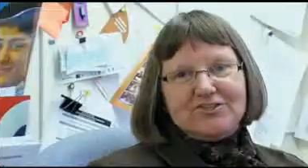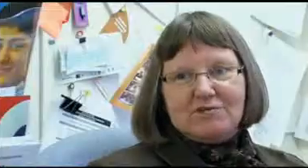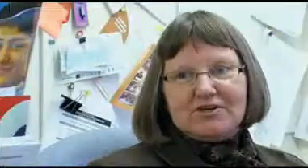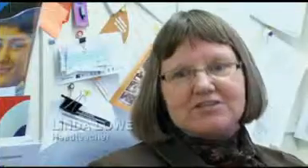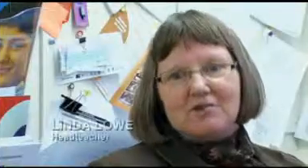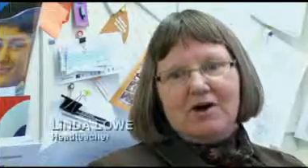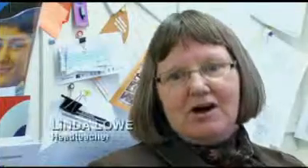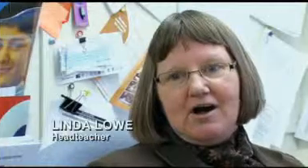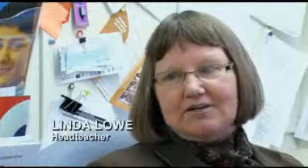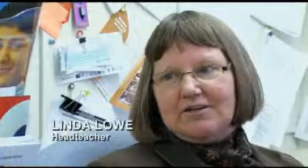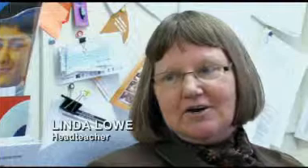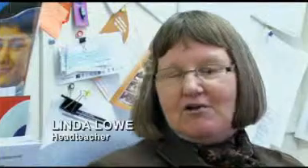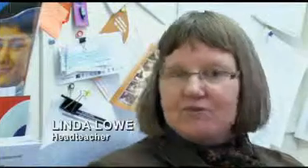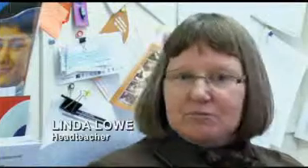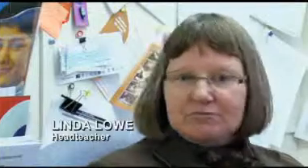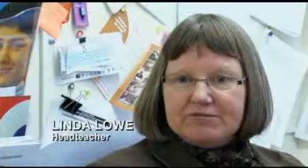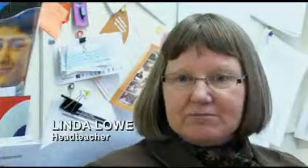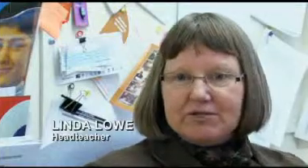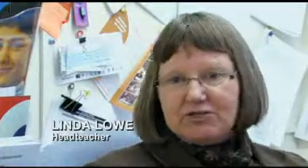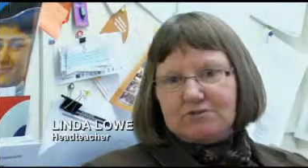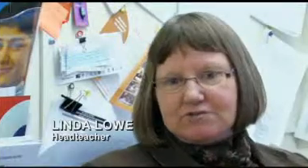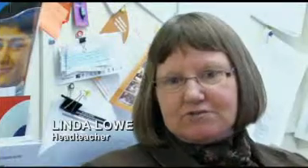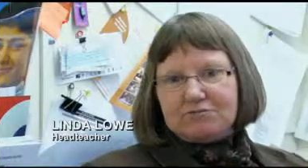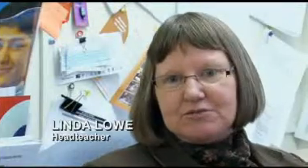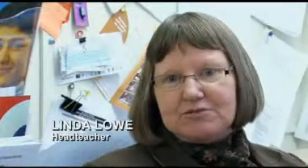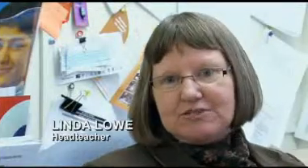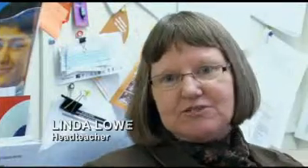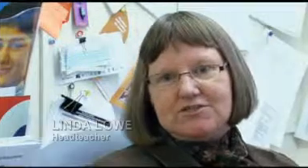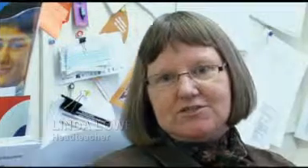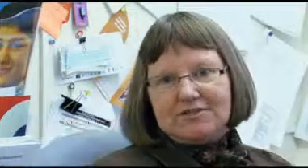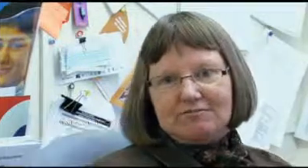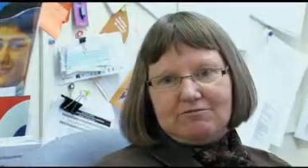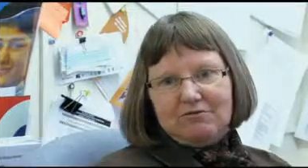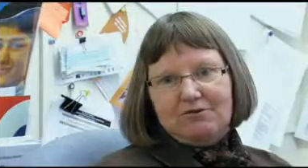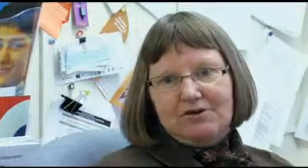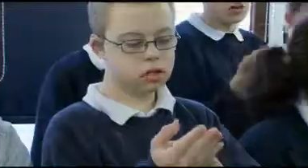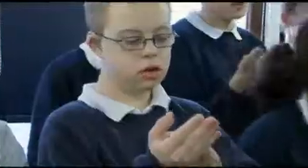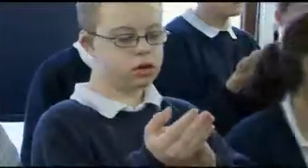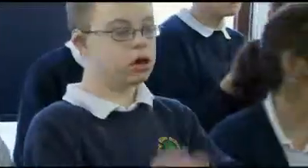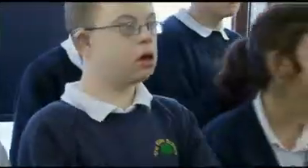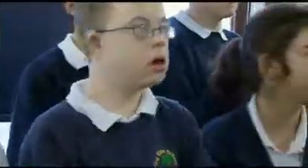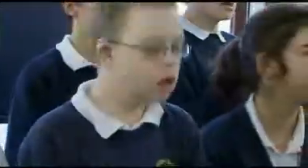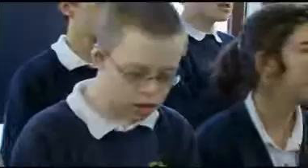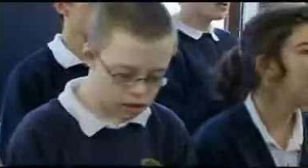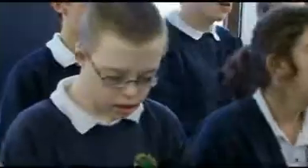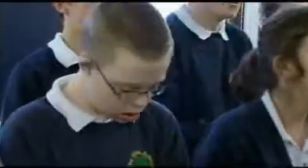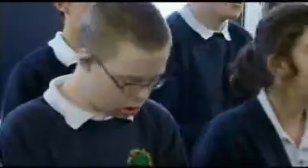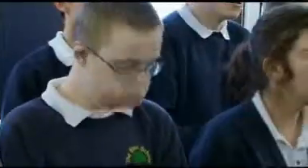She works so hard, over and above the typical job description of a teaching assistant level 4. And certainly for our